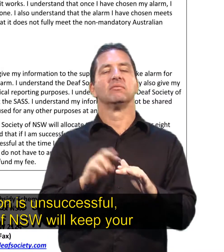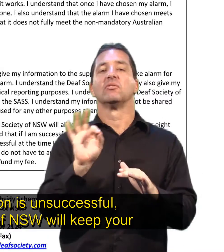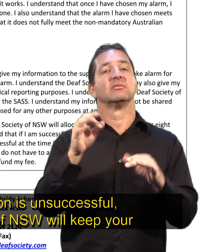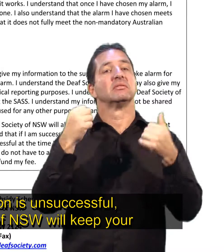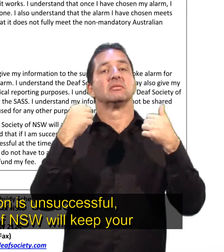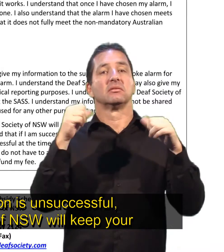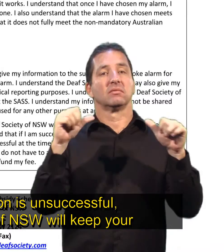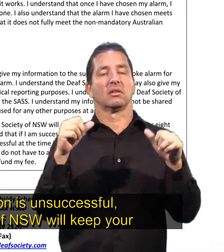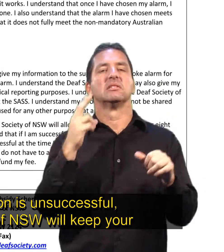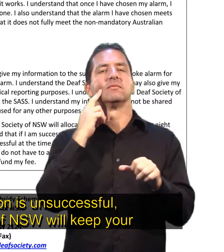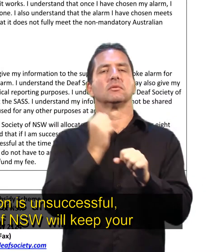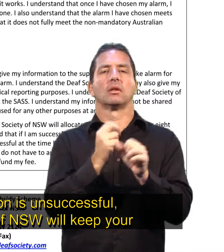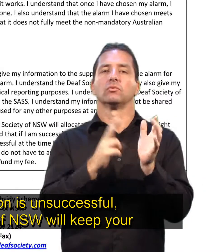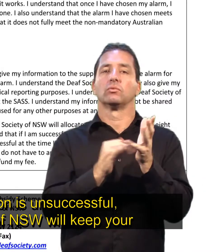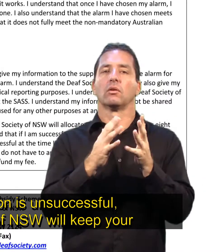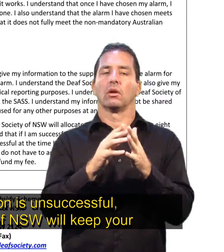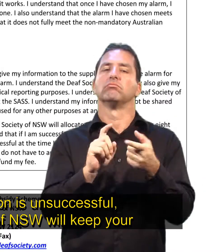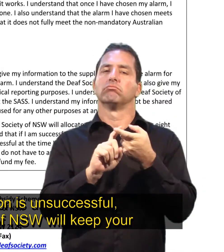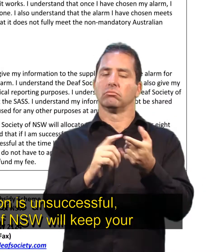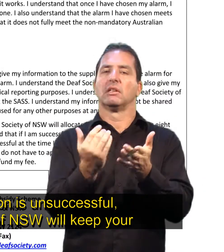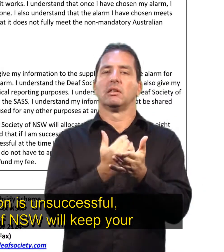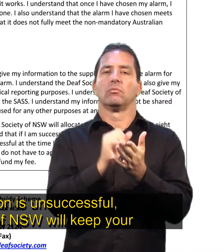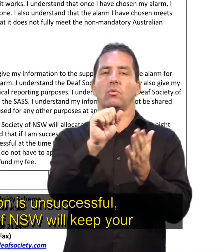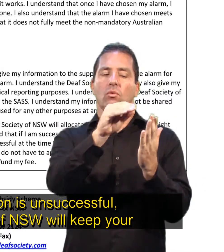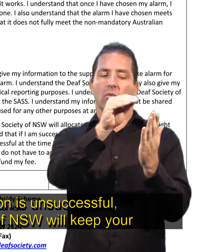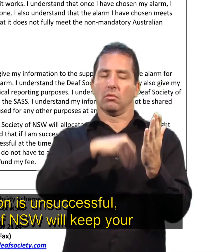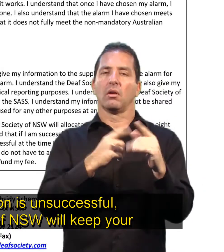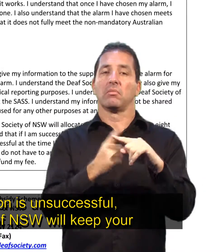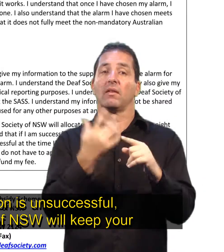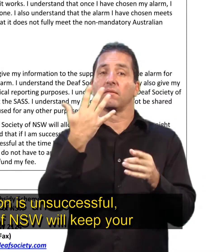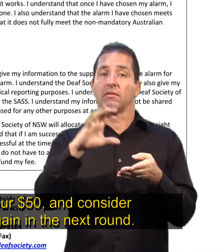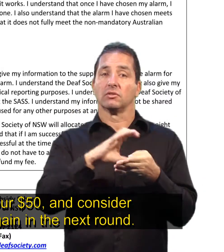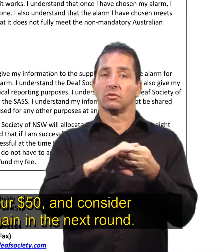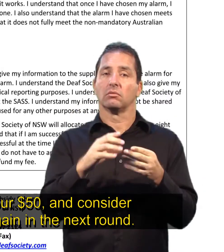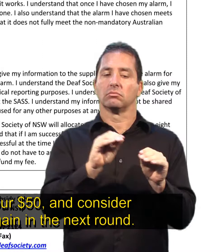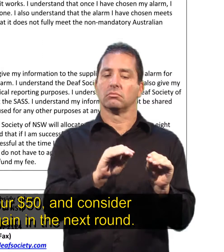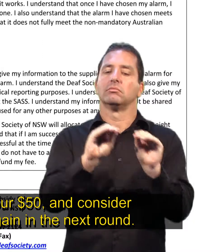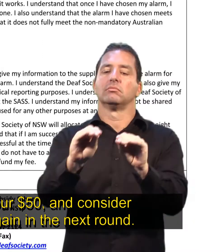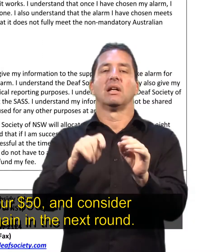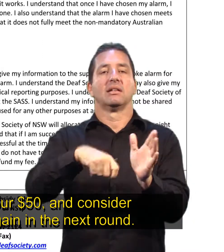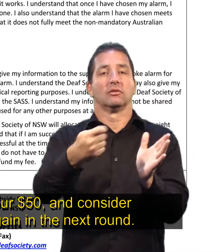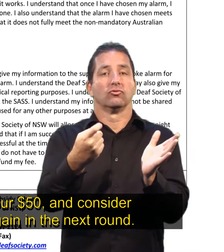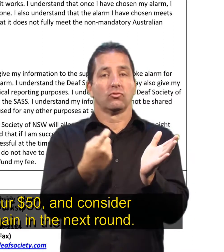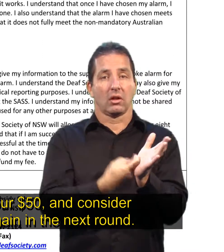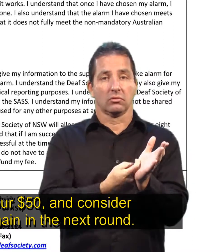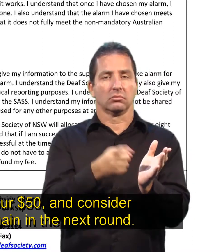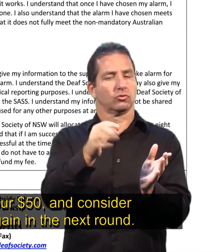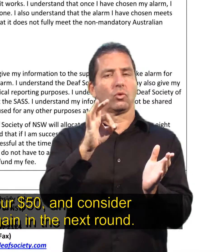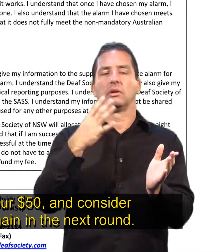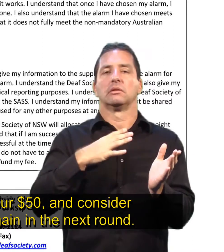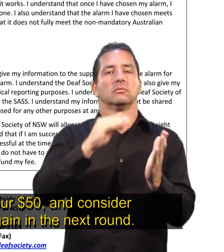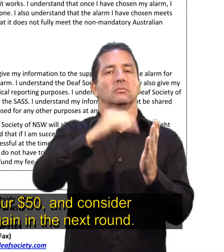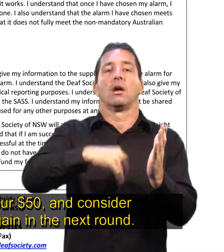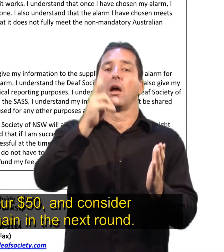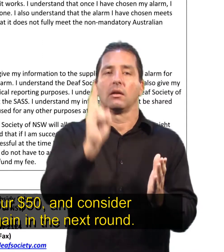If your application is unsuccessful, the Deaf Society of New South Wales will keep your application and your $50 and